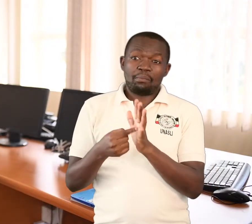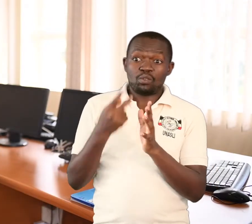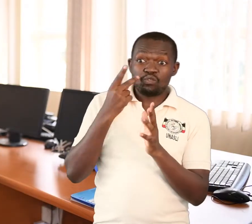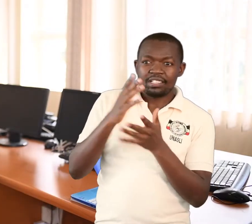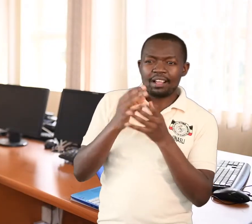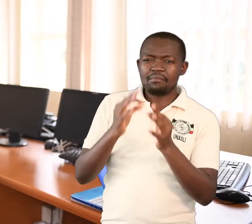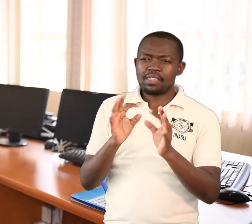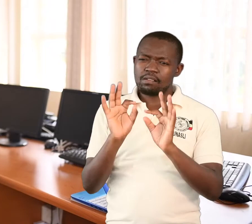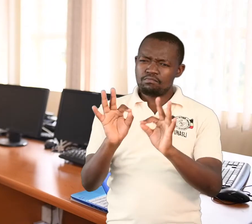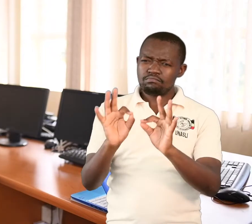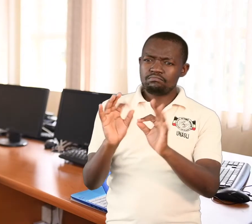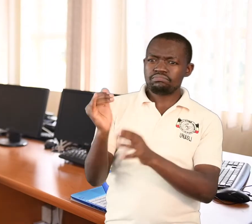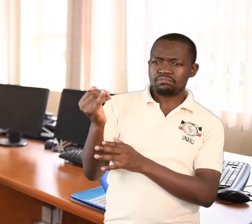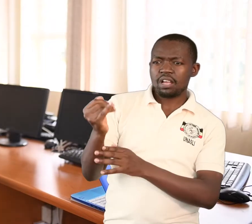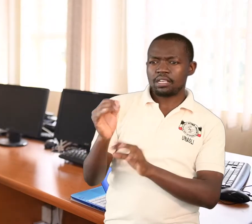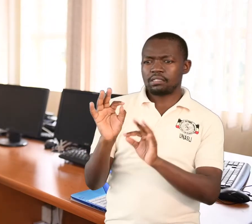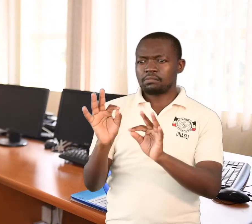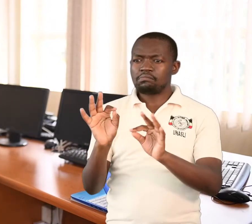artistic.